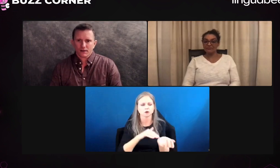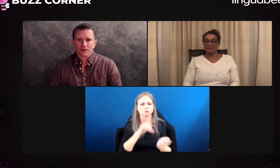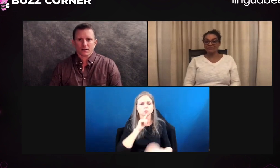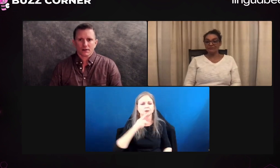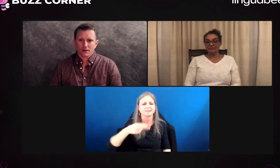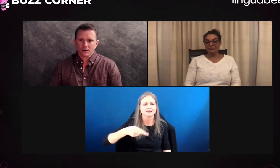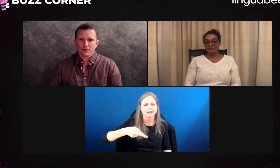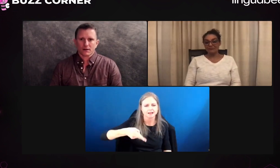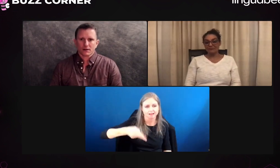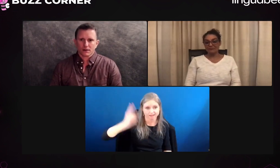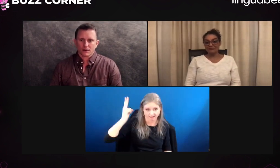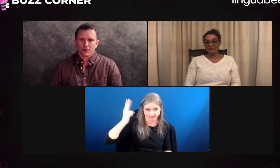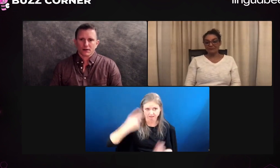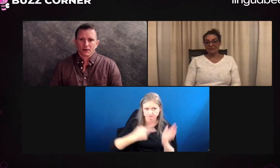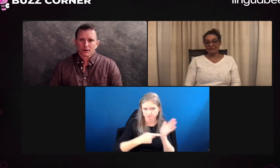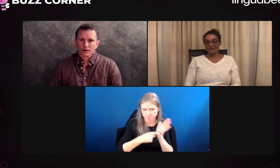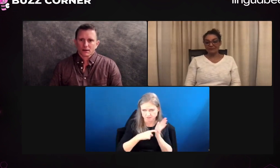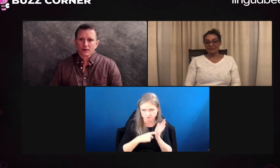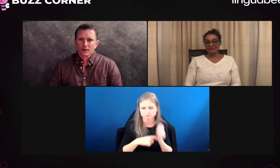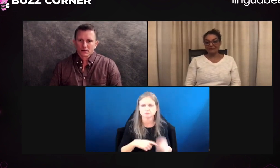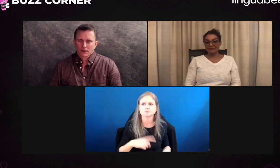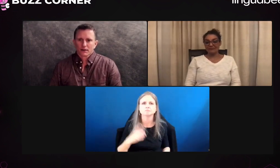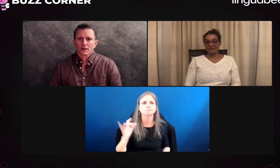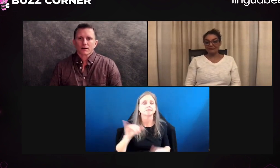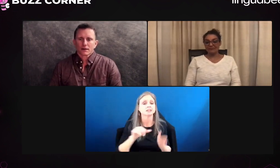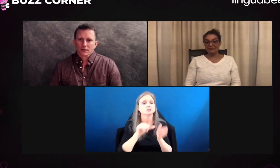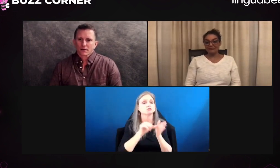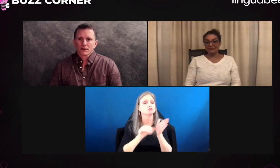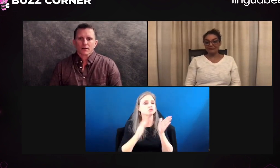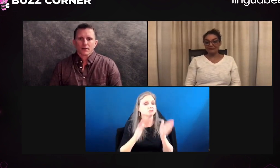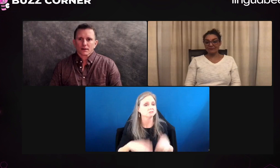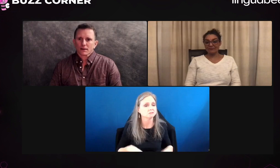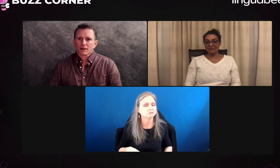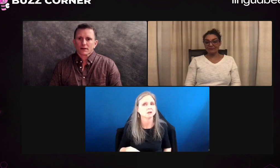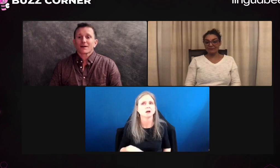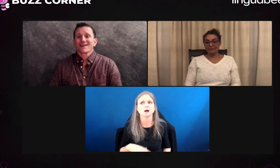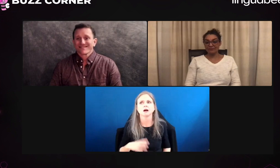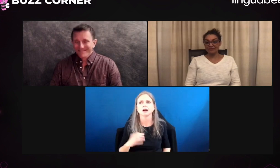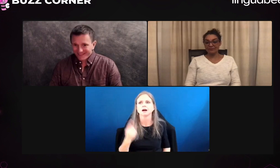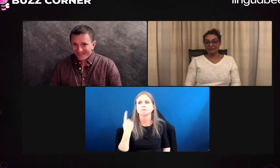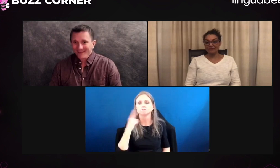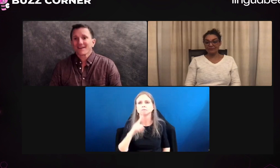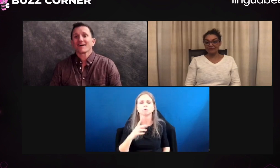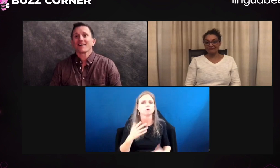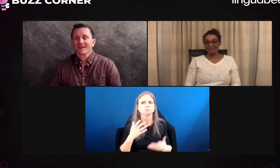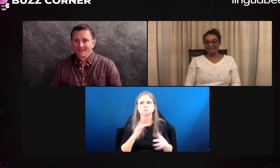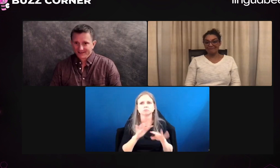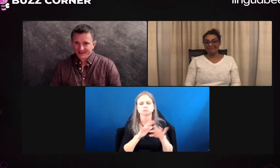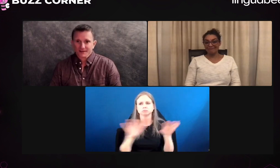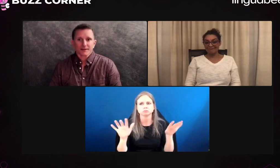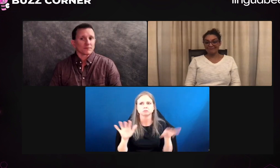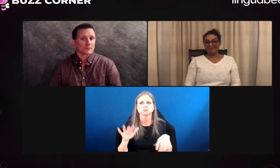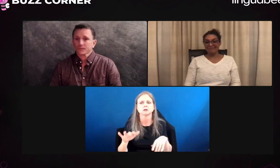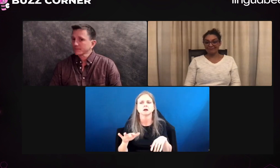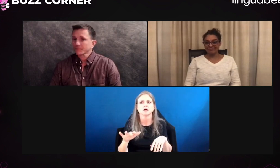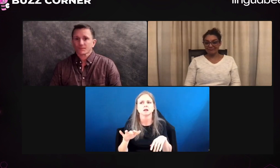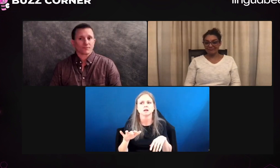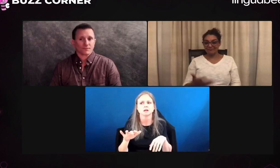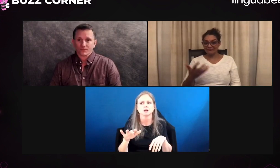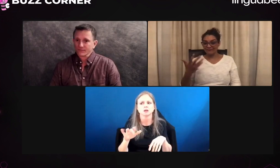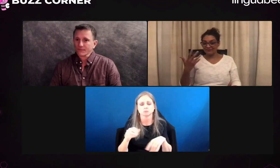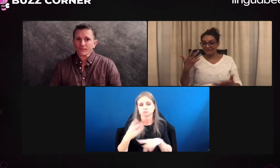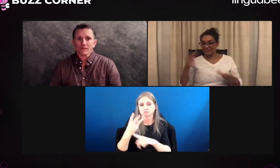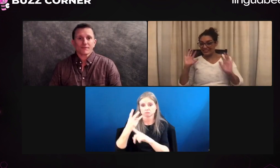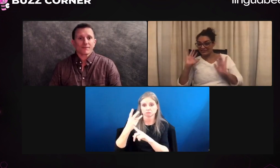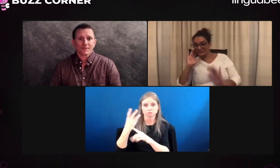And also, many doctors, right? Doctors in general are in high demand. Surgeons are in high demand, right? For